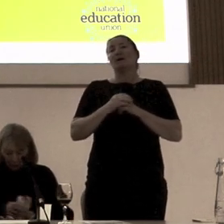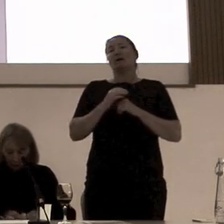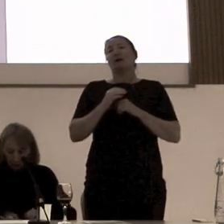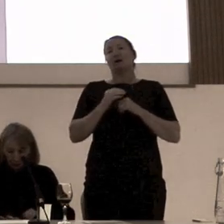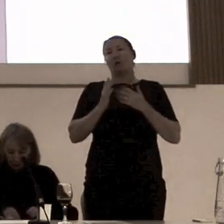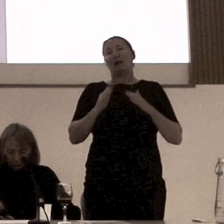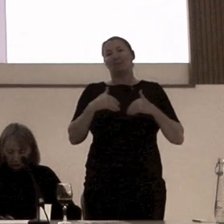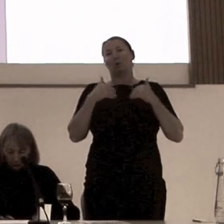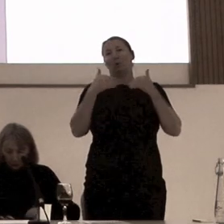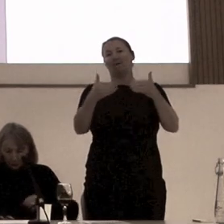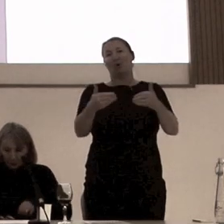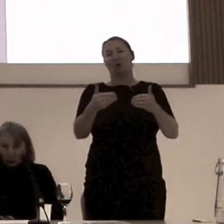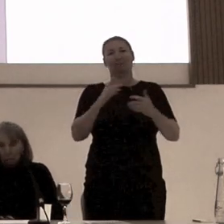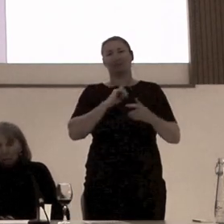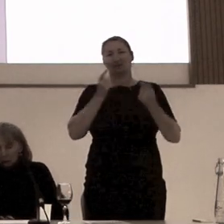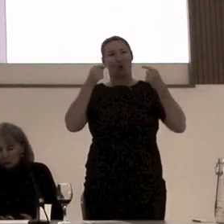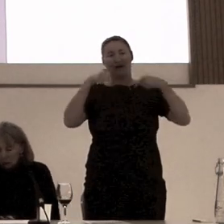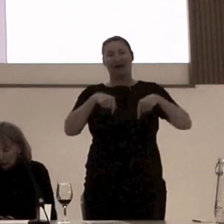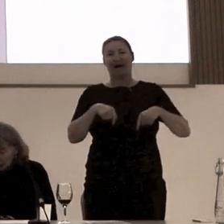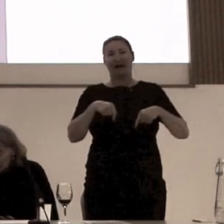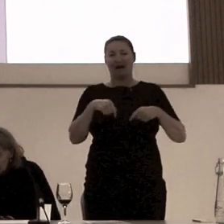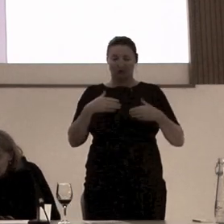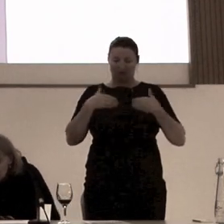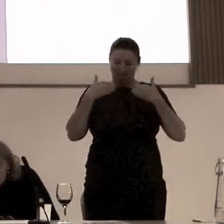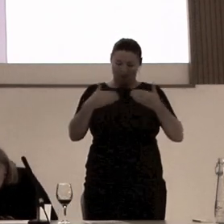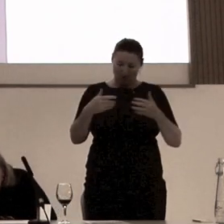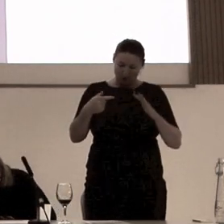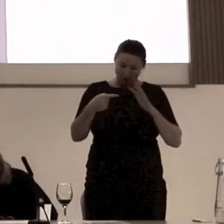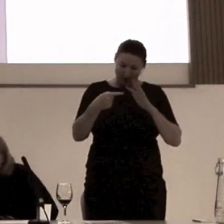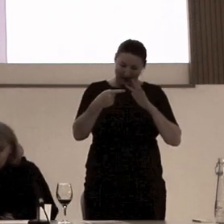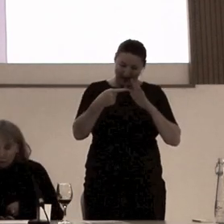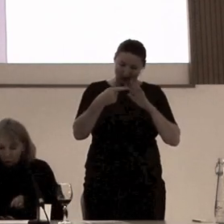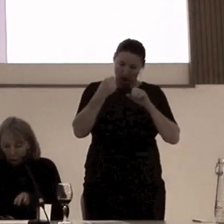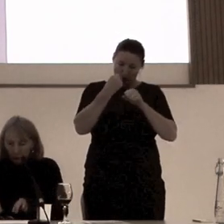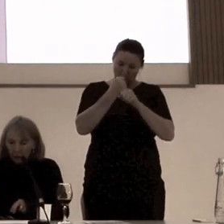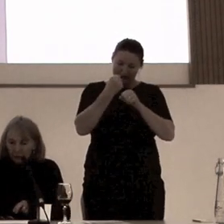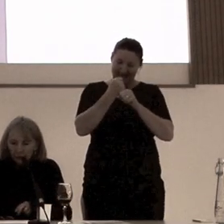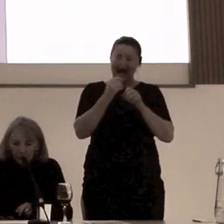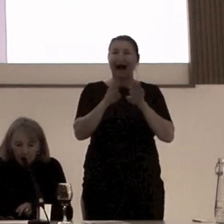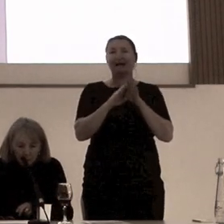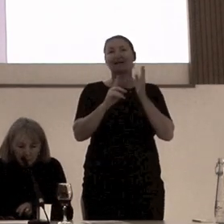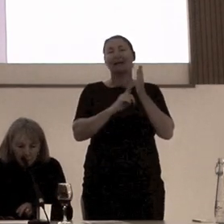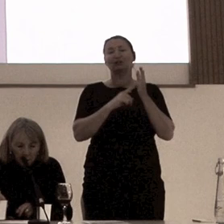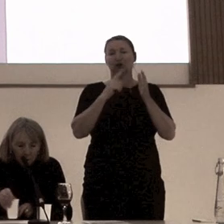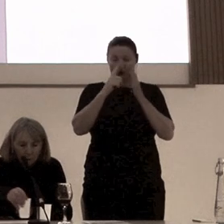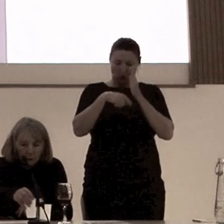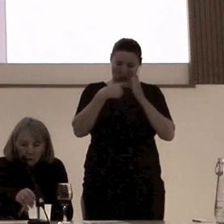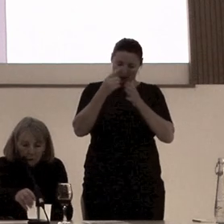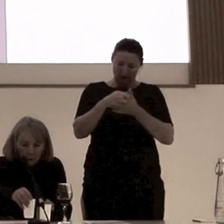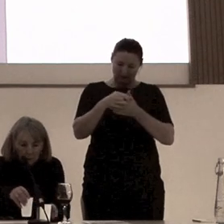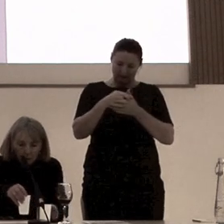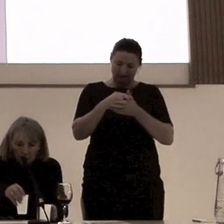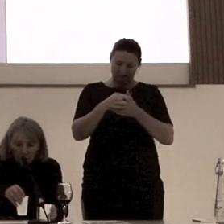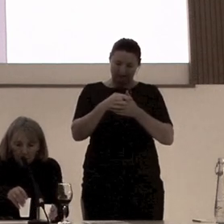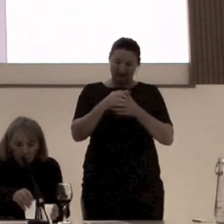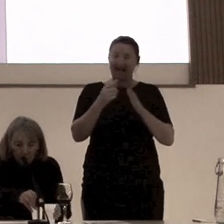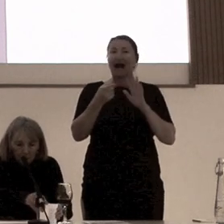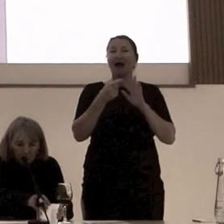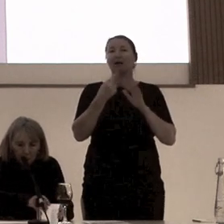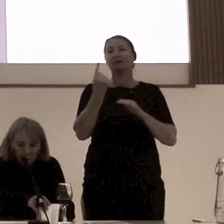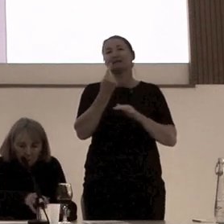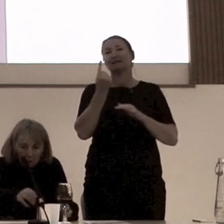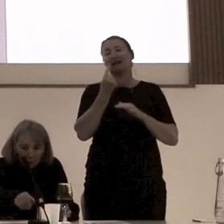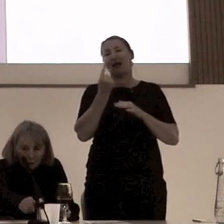move on to Ellen Goodey and Linda Jordan. Ellen is a self-advocate and a product of the